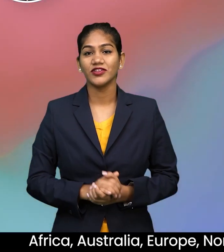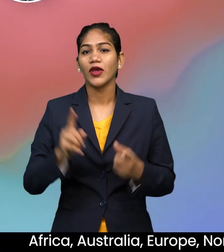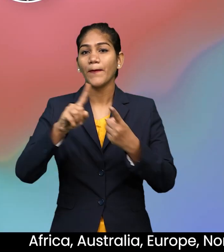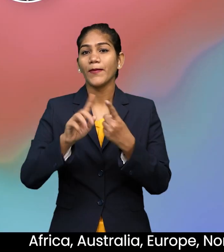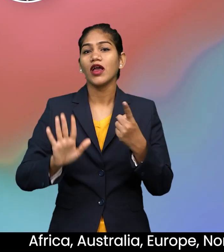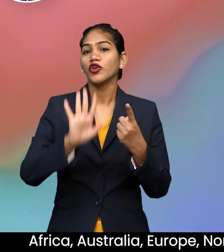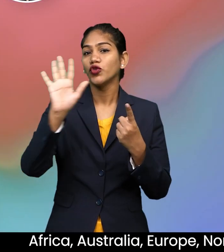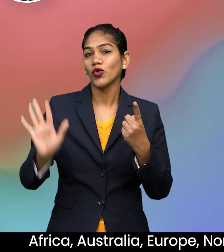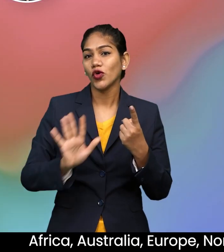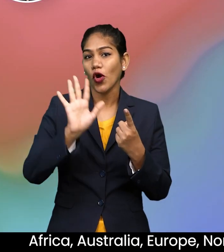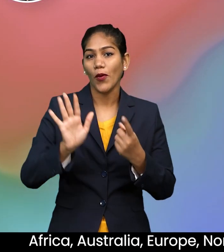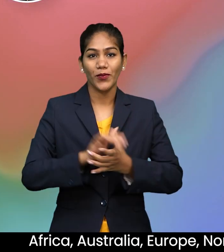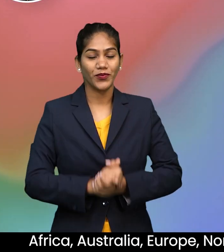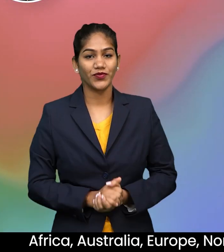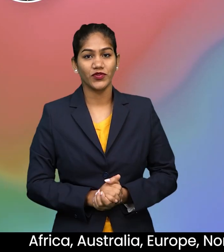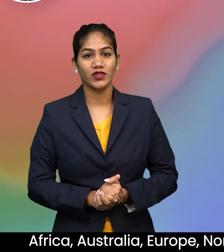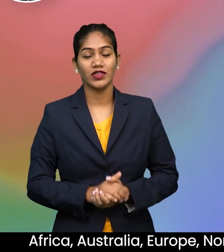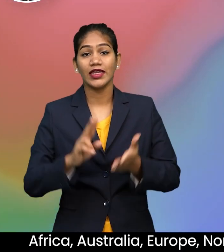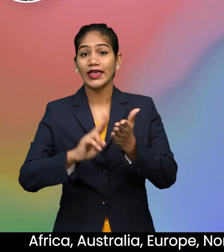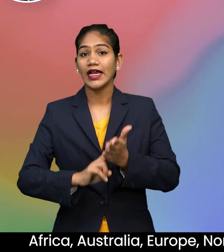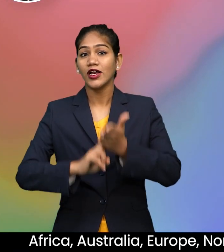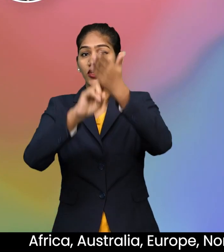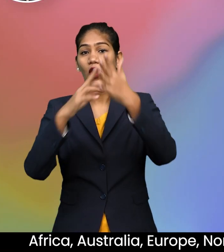Europe, North America,